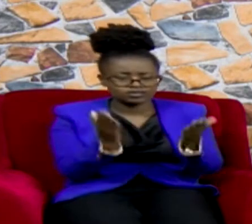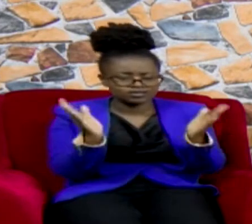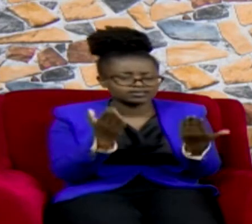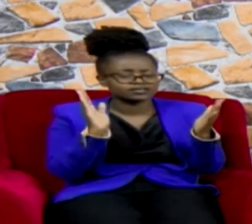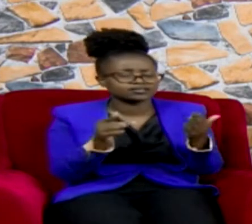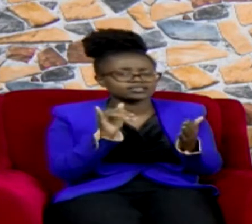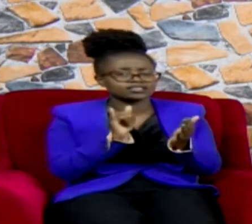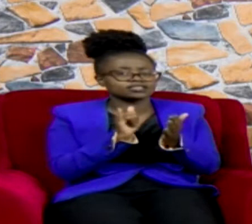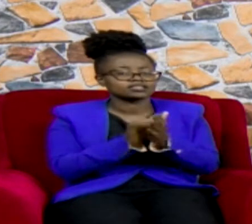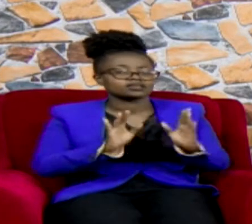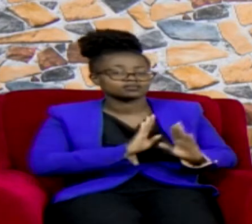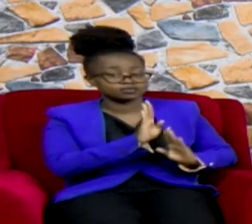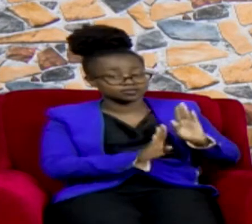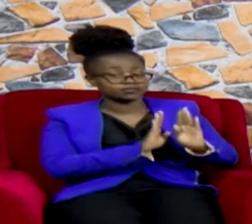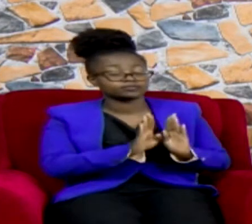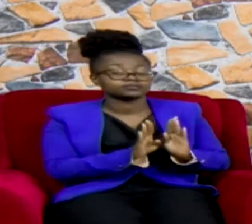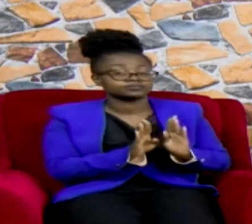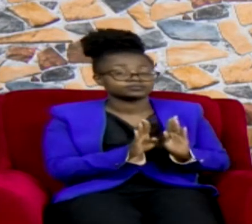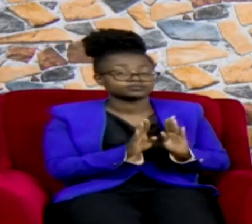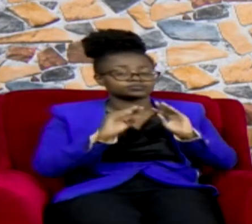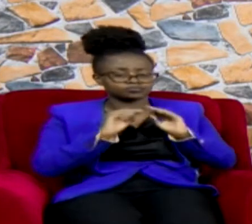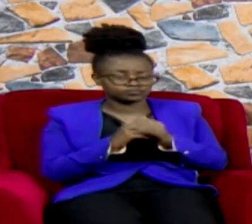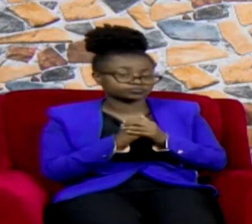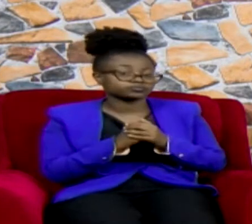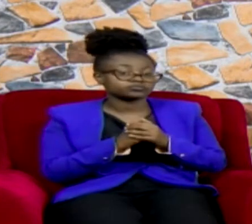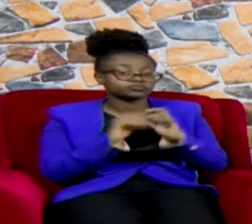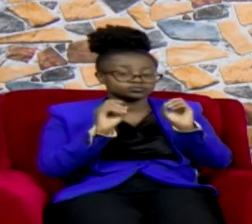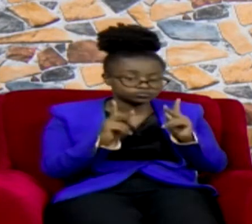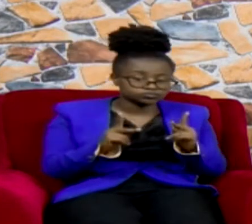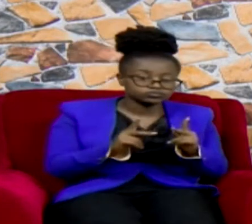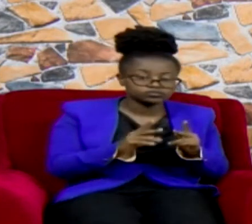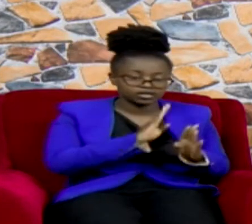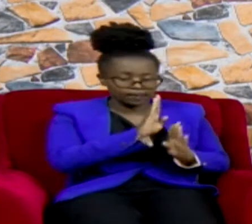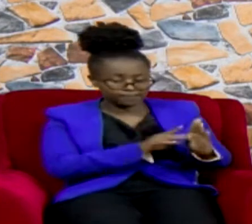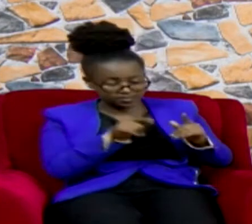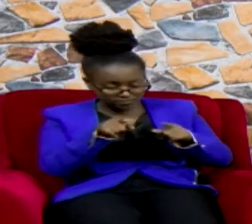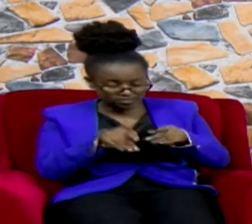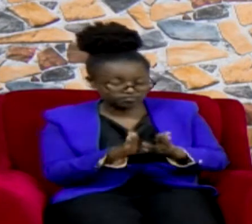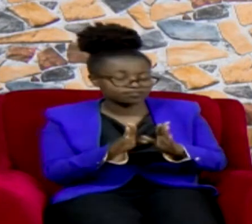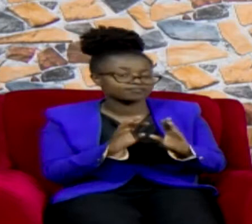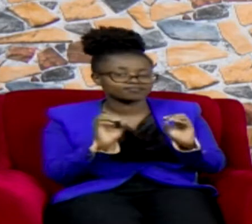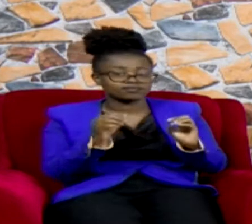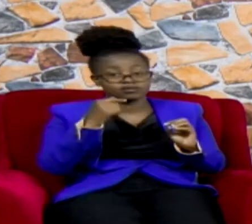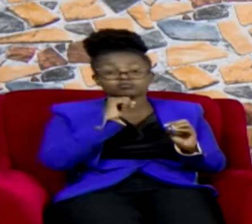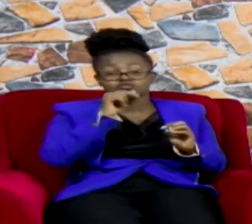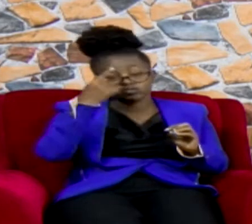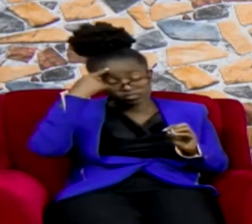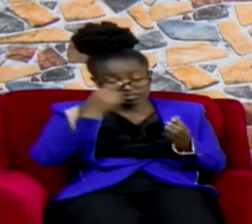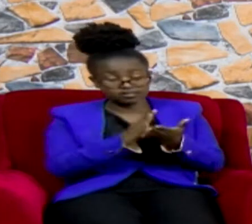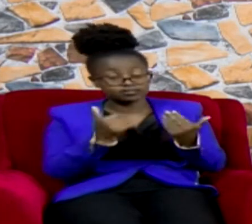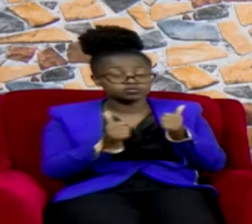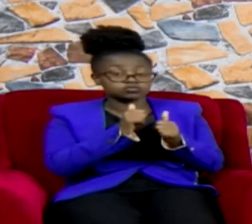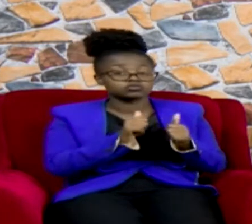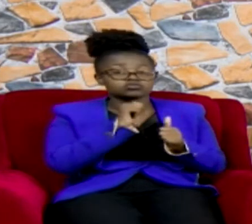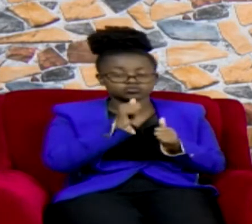encouraging that behavior, right? You're feeding it like it's okay, you can just behave like this, it is fine. So I don't think that's something that should